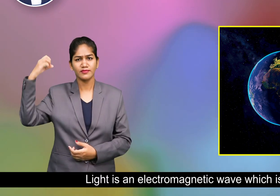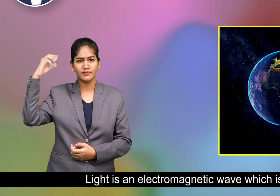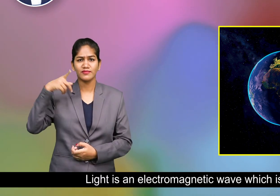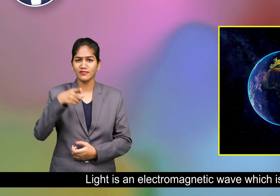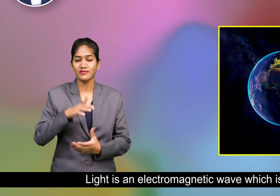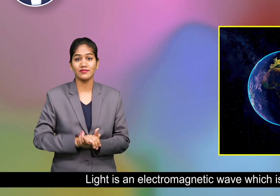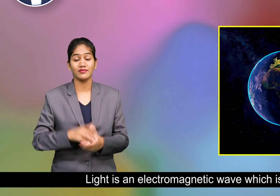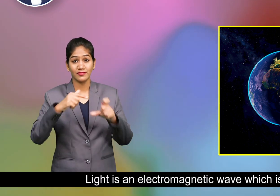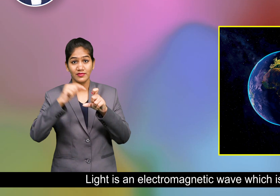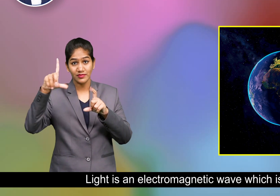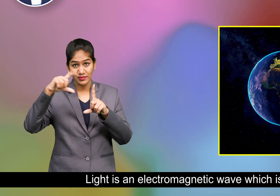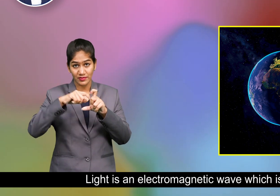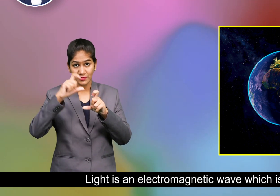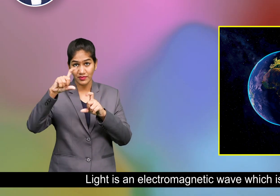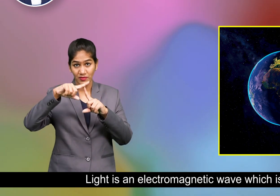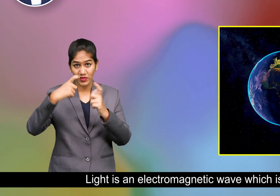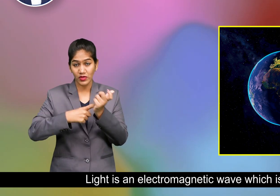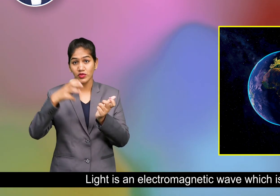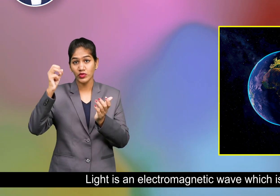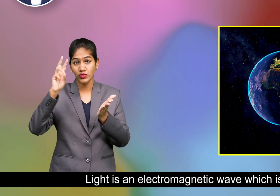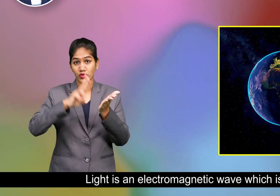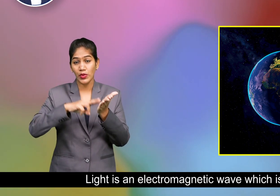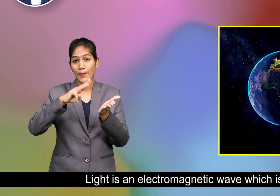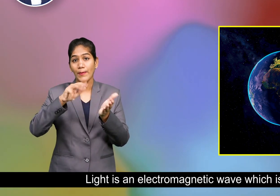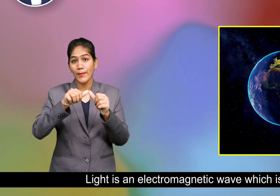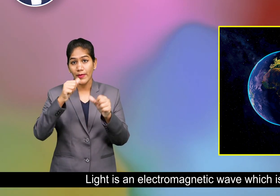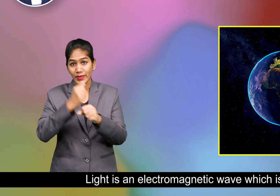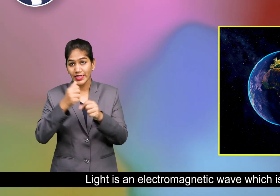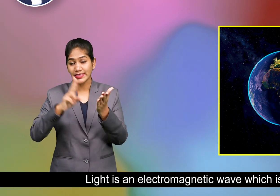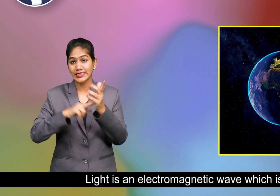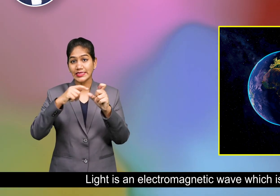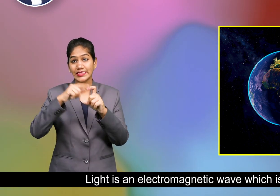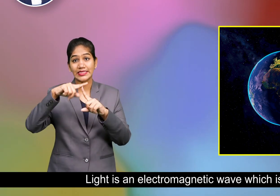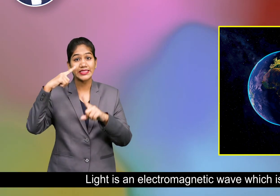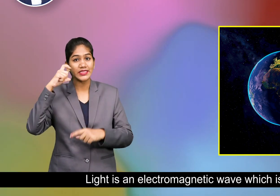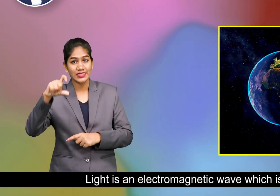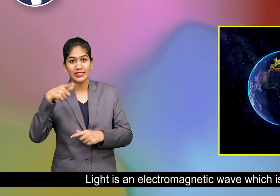Light is an electromagnetic wave which is fundamental